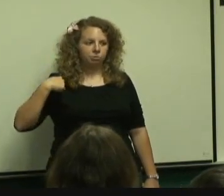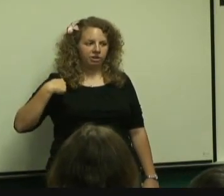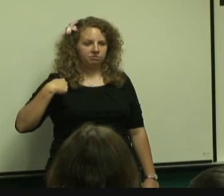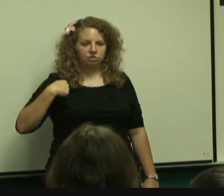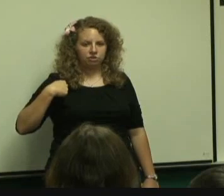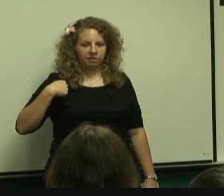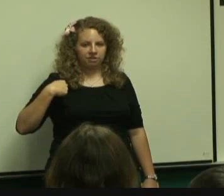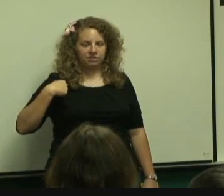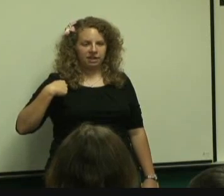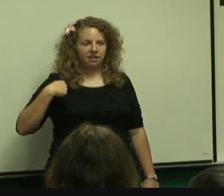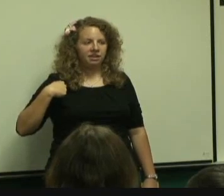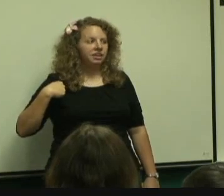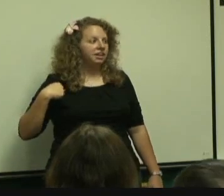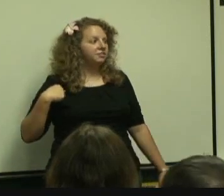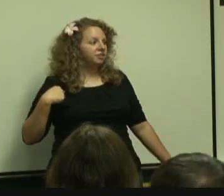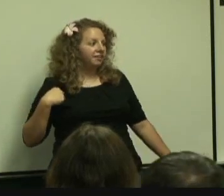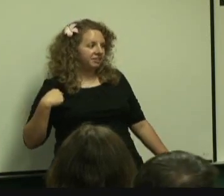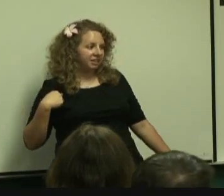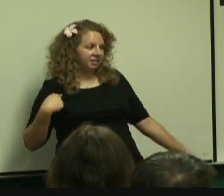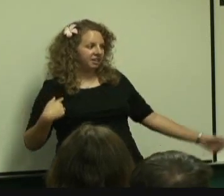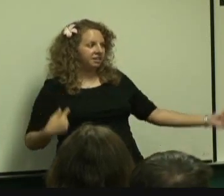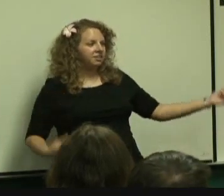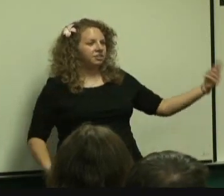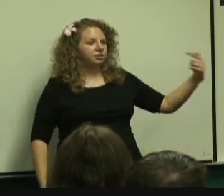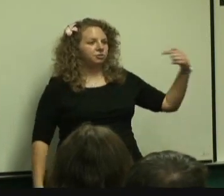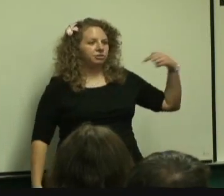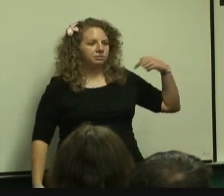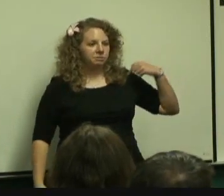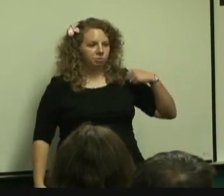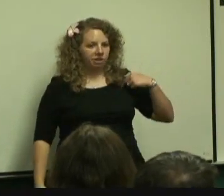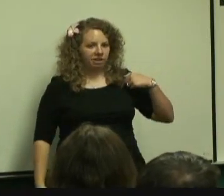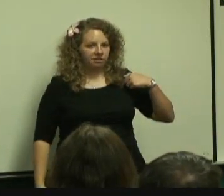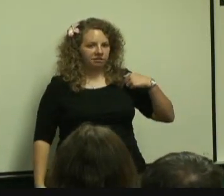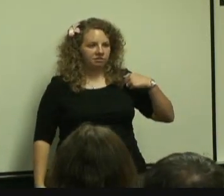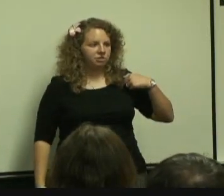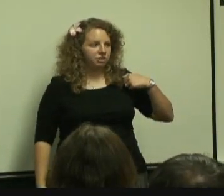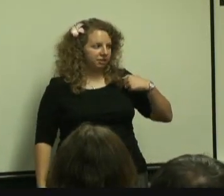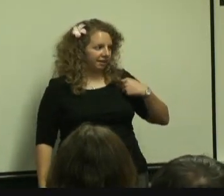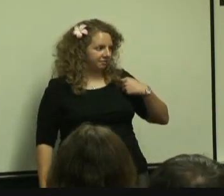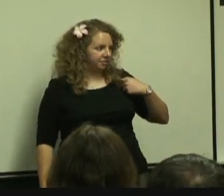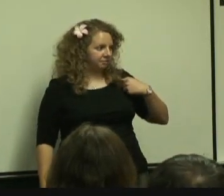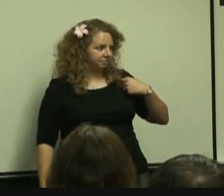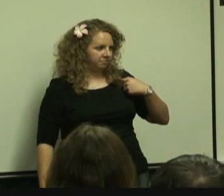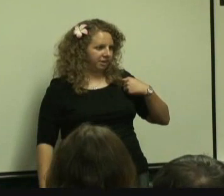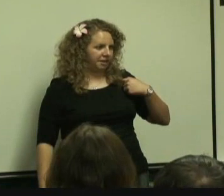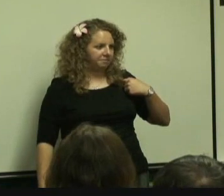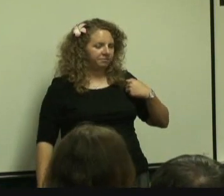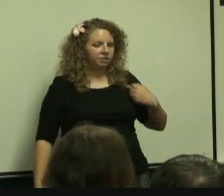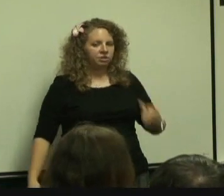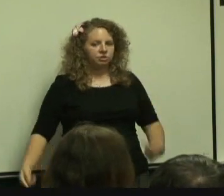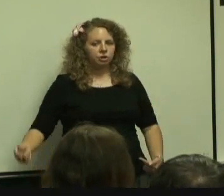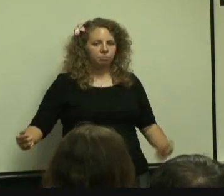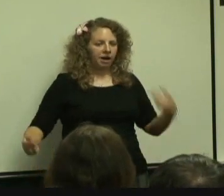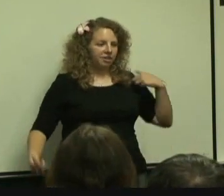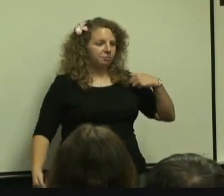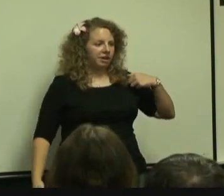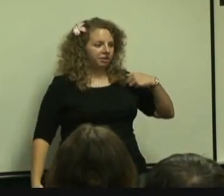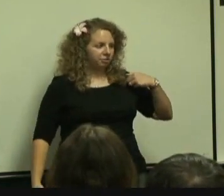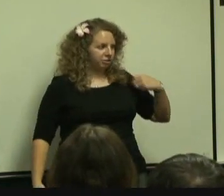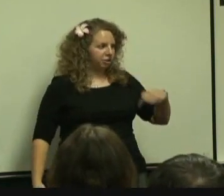point just over here on this side. If you're left-handed, then you're going to be pointing to your left. Okay? So, but either way, you're going to